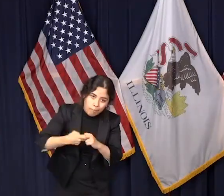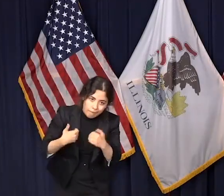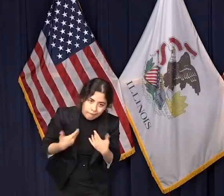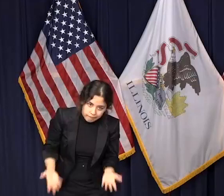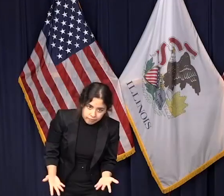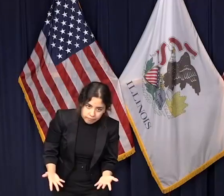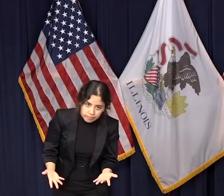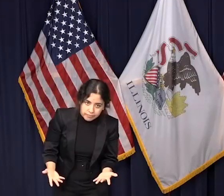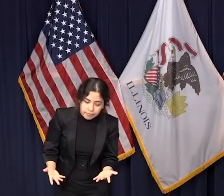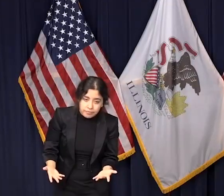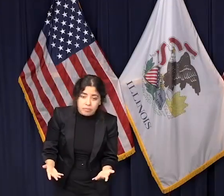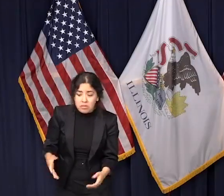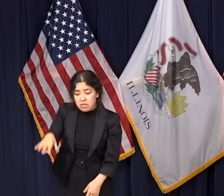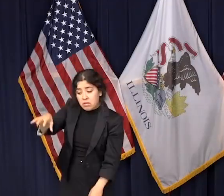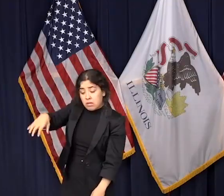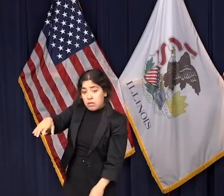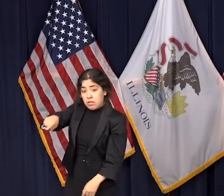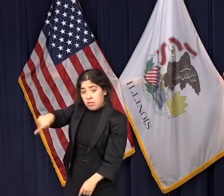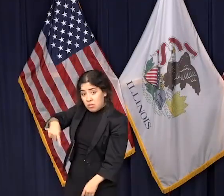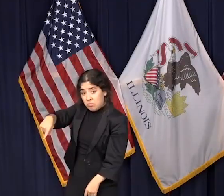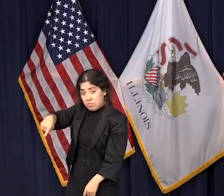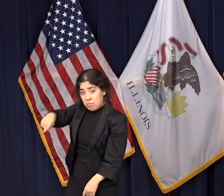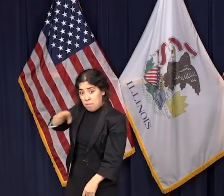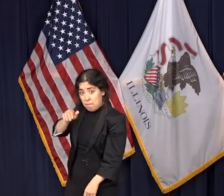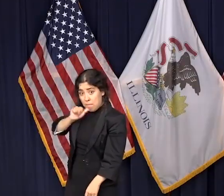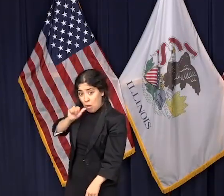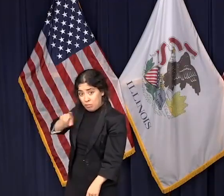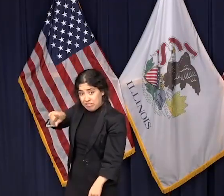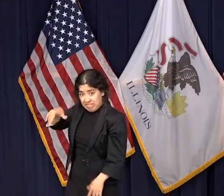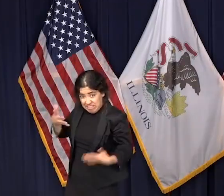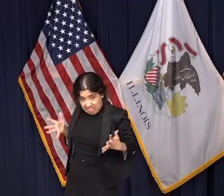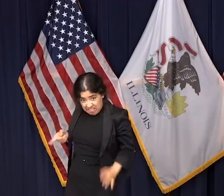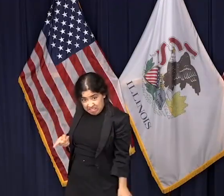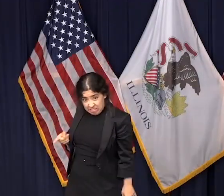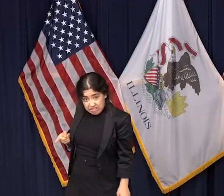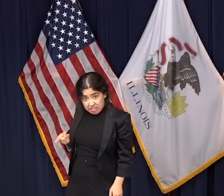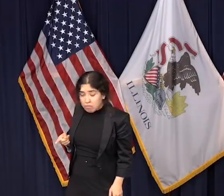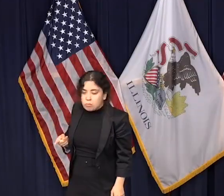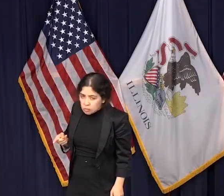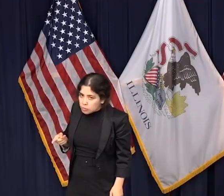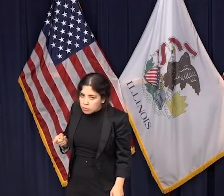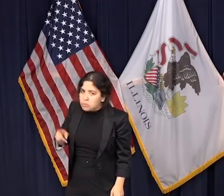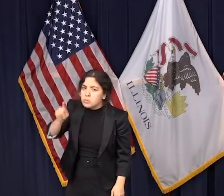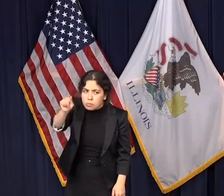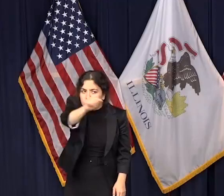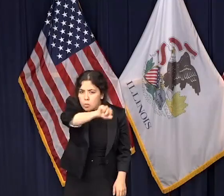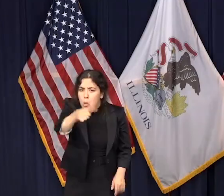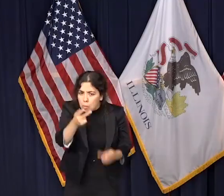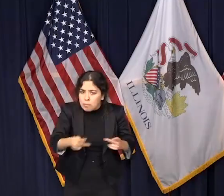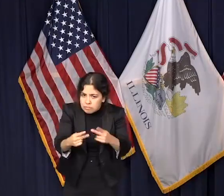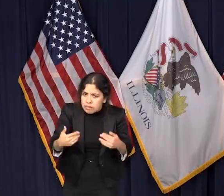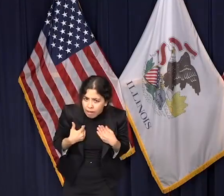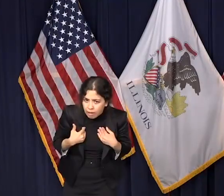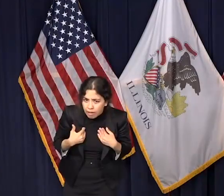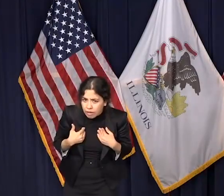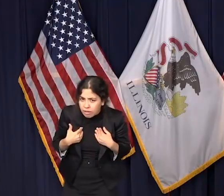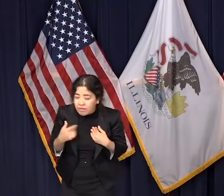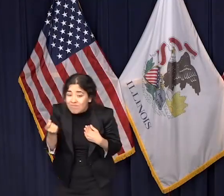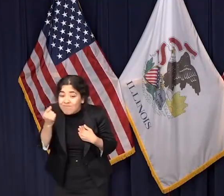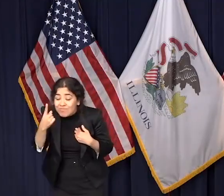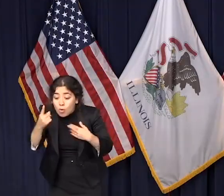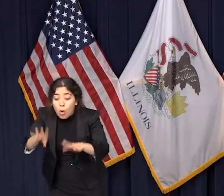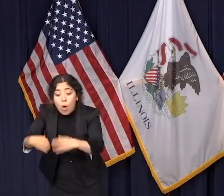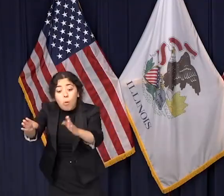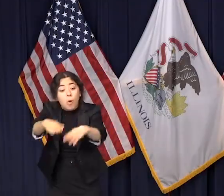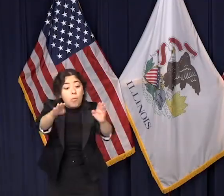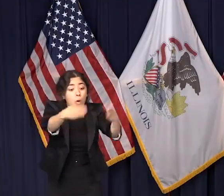just calling them out, but I just want to be clear that just opening up doesn't mean that we're going to have a problem. It's opening up and then having people not